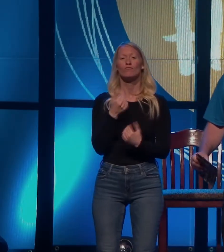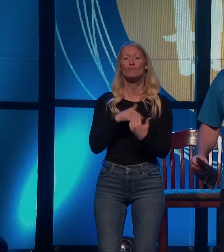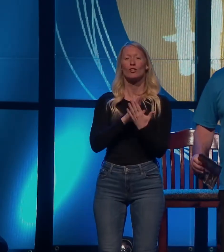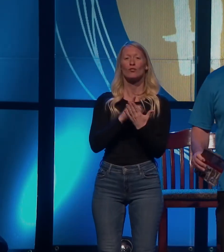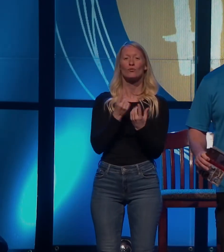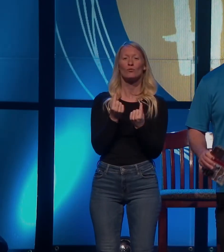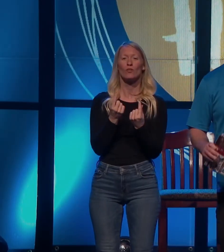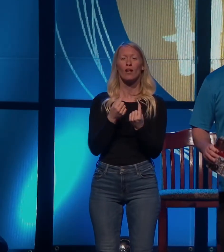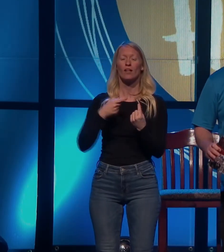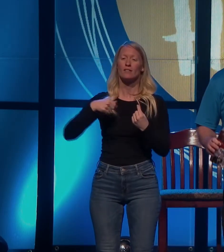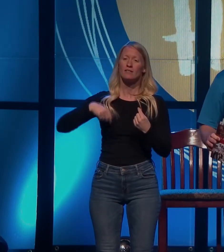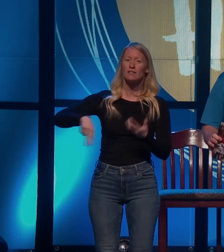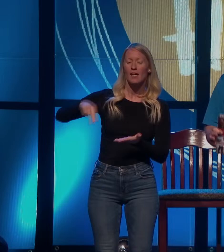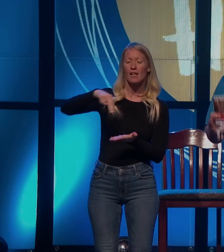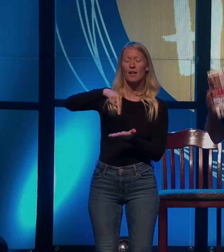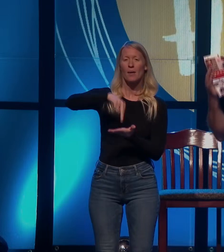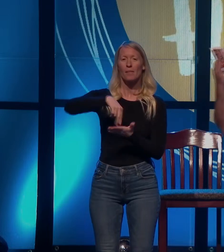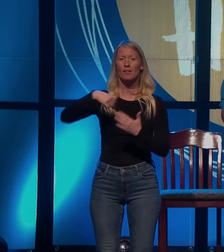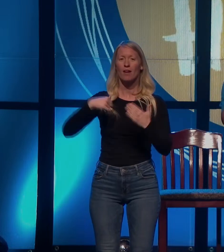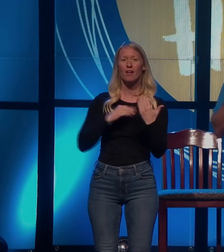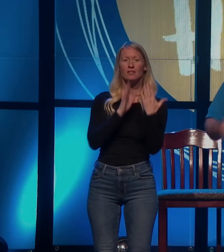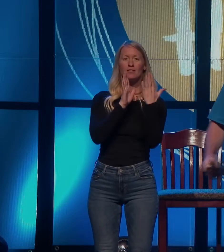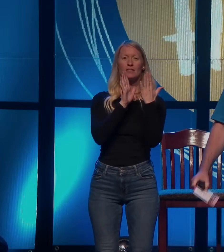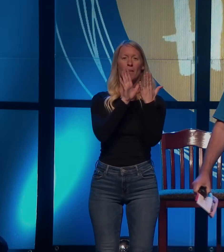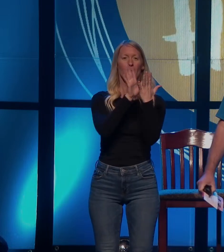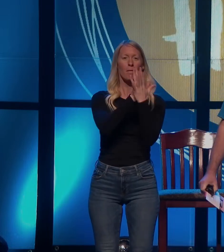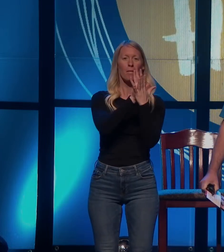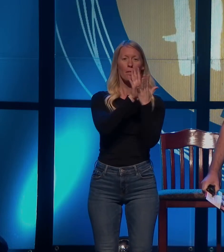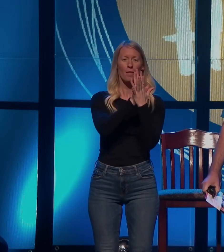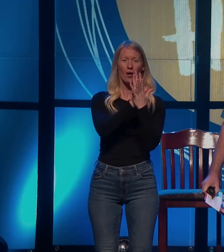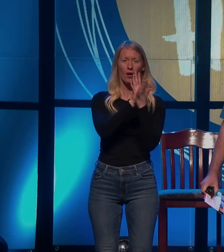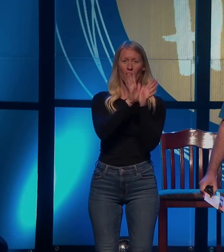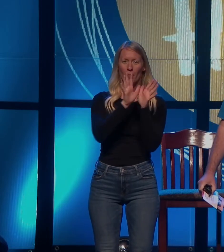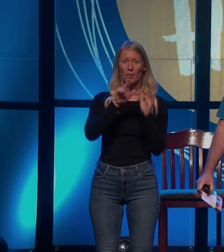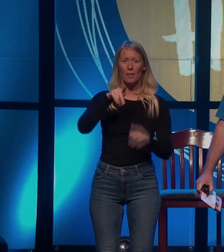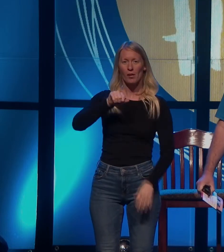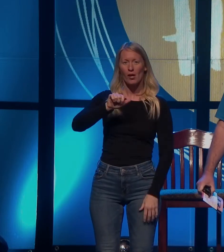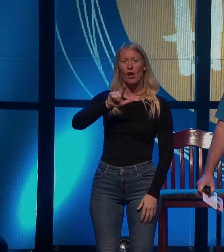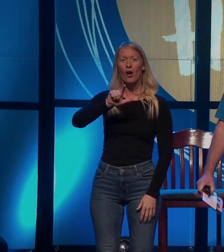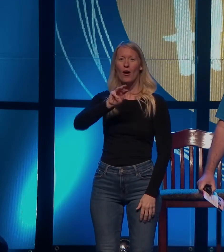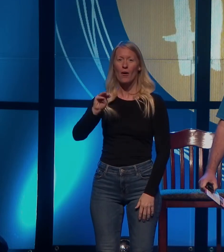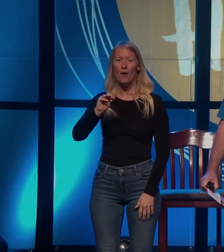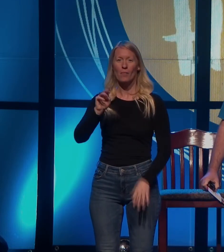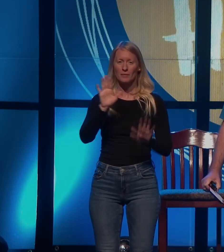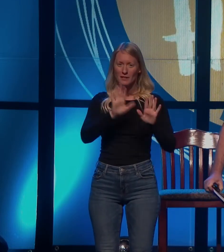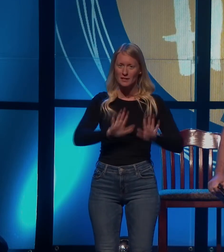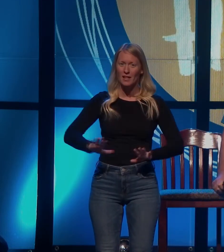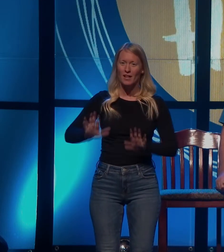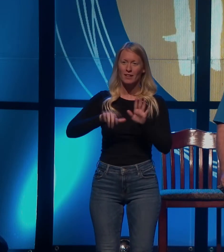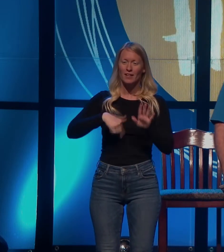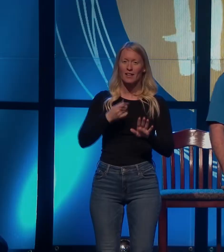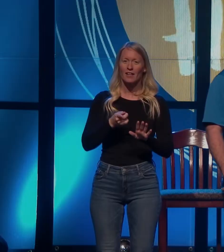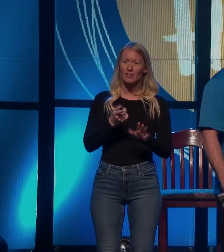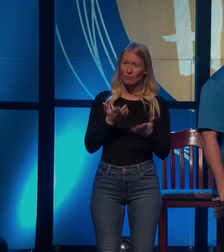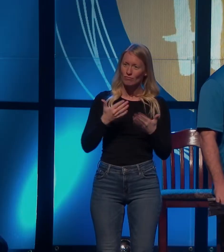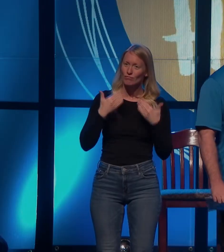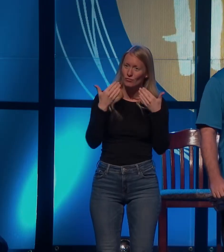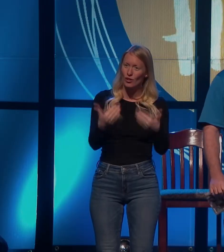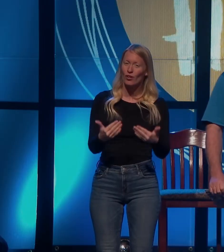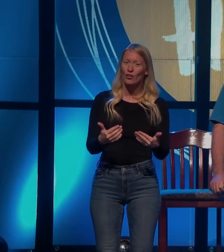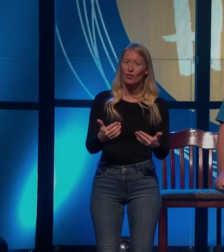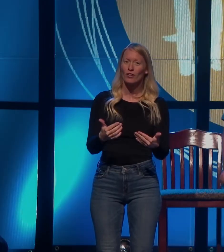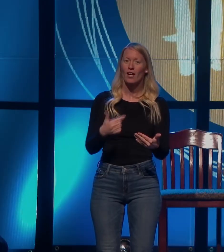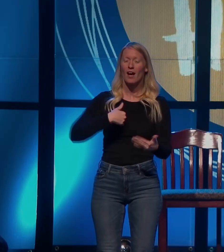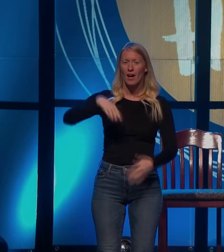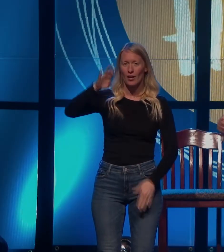high fives, literal high fives, to get palm to palm on Palm Sunday? What do you think? Let's do that. I know COVID